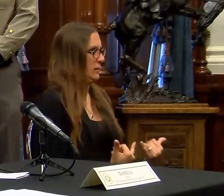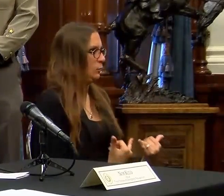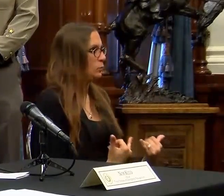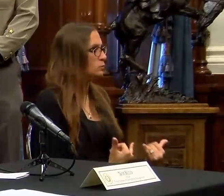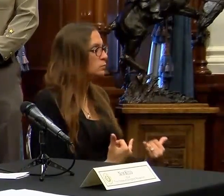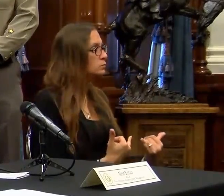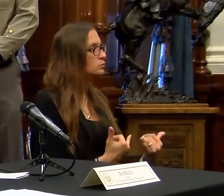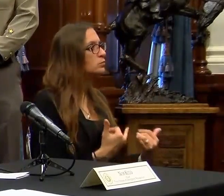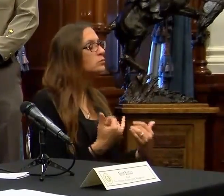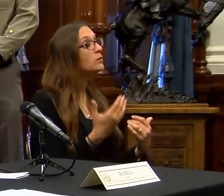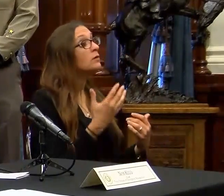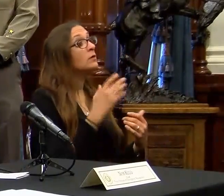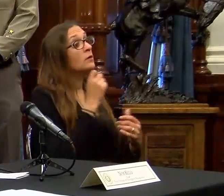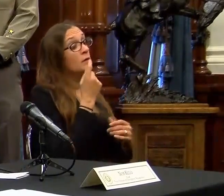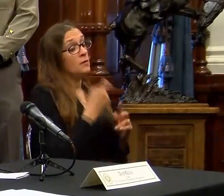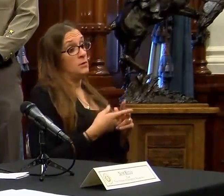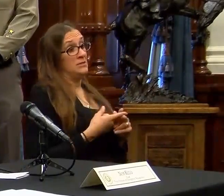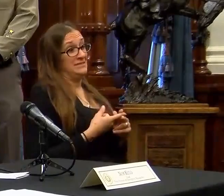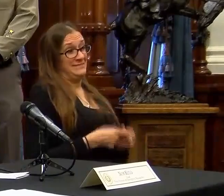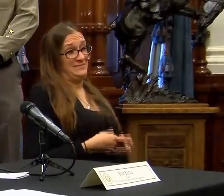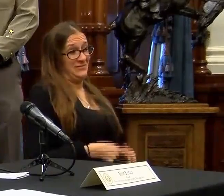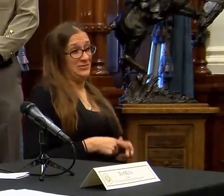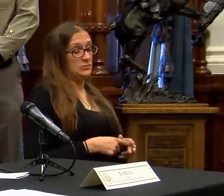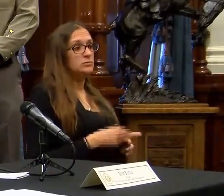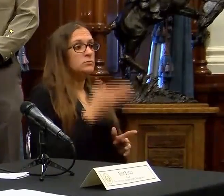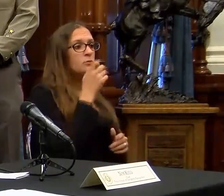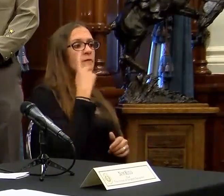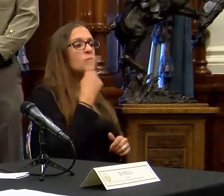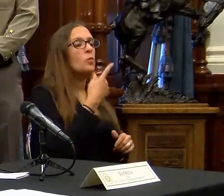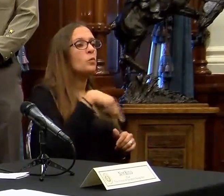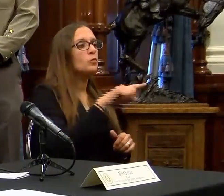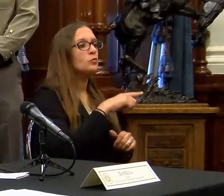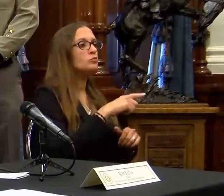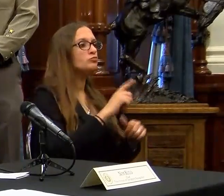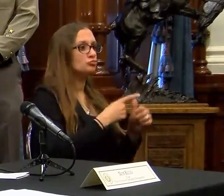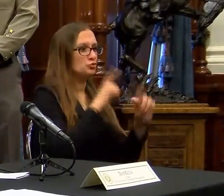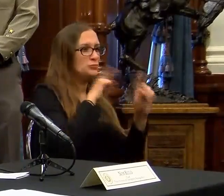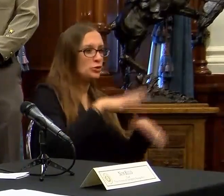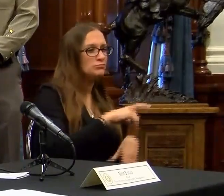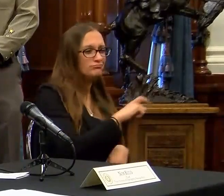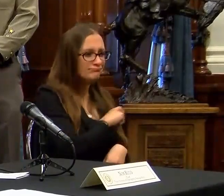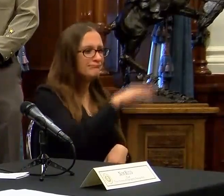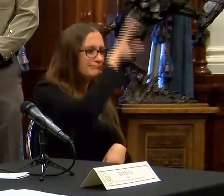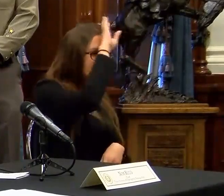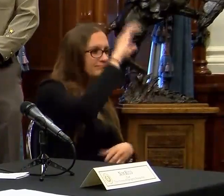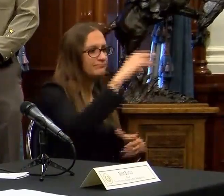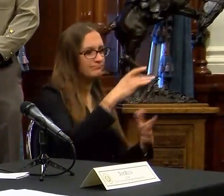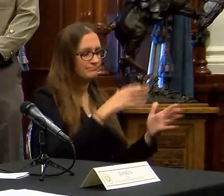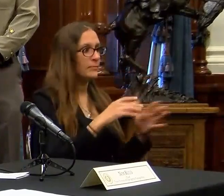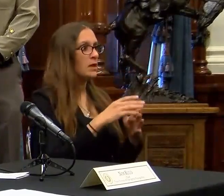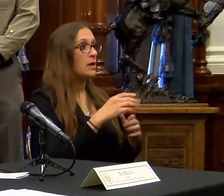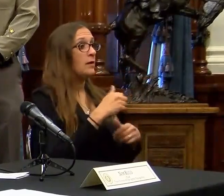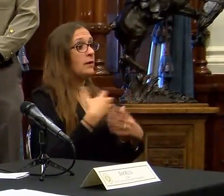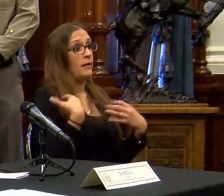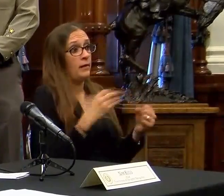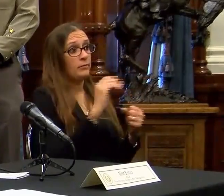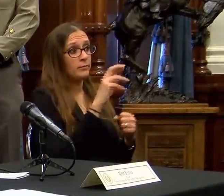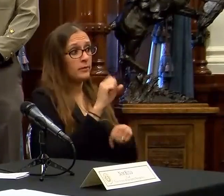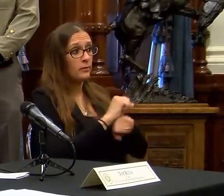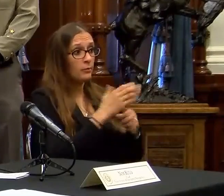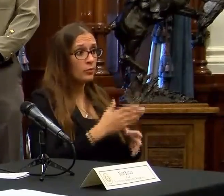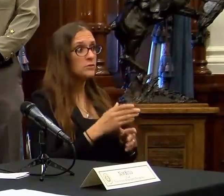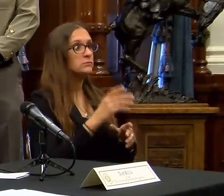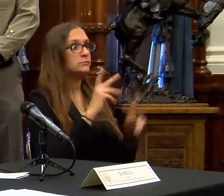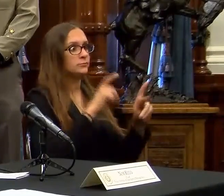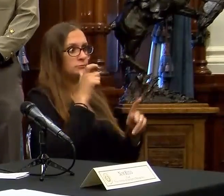will initially be for first responders, healthcare workers, operators of critical